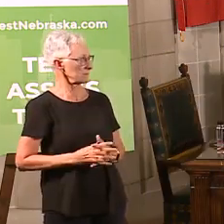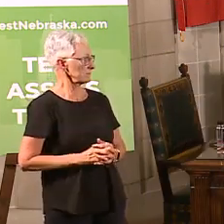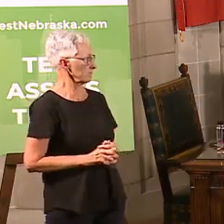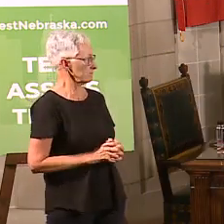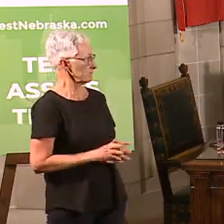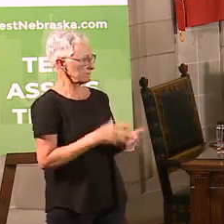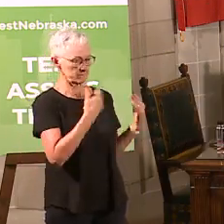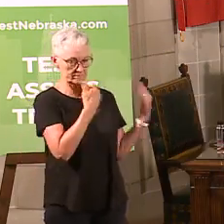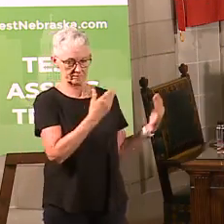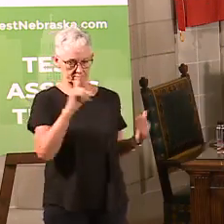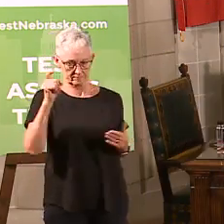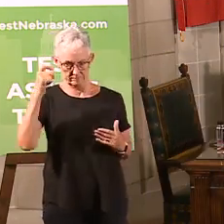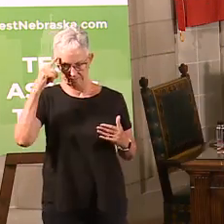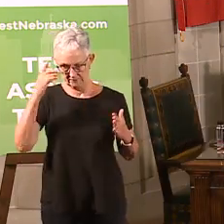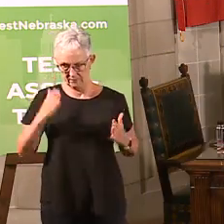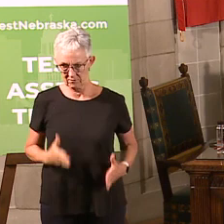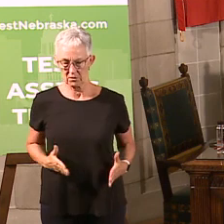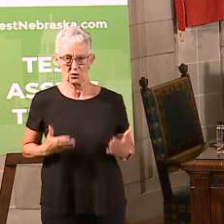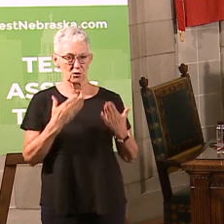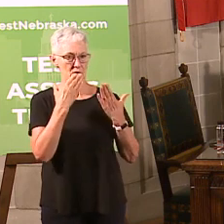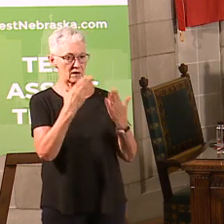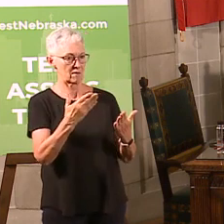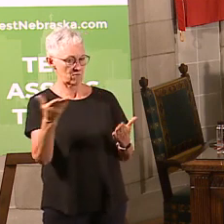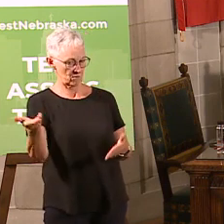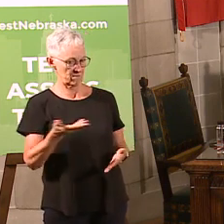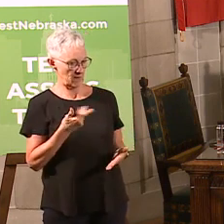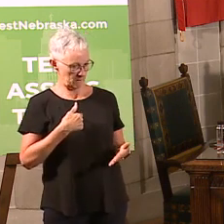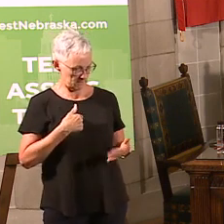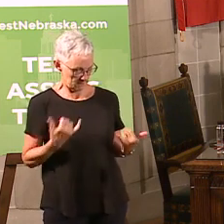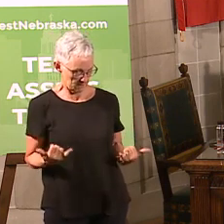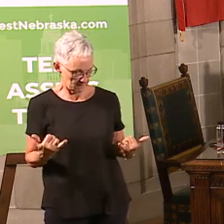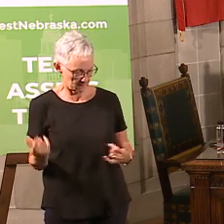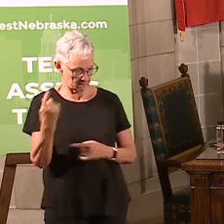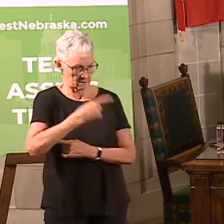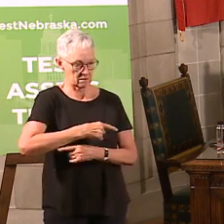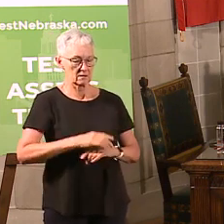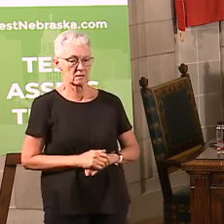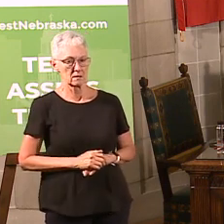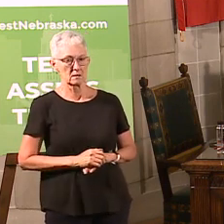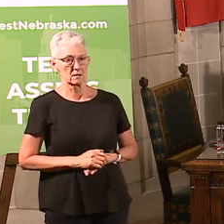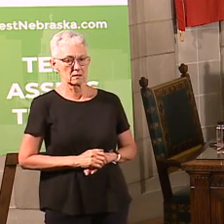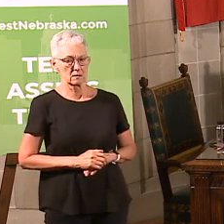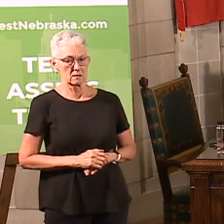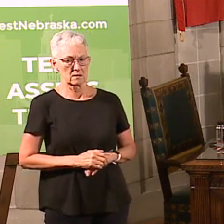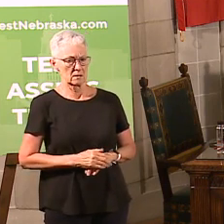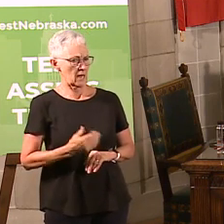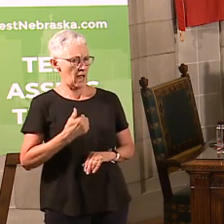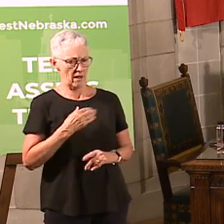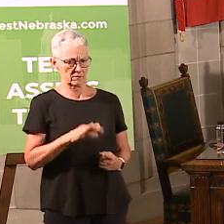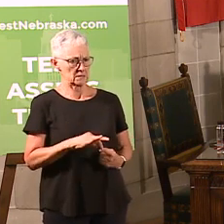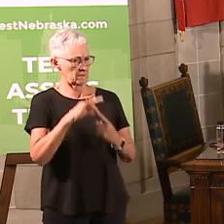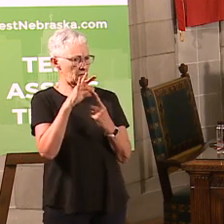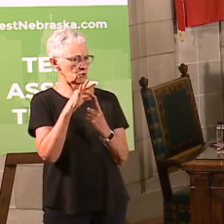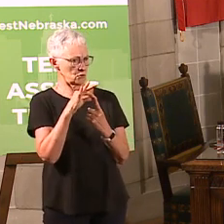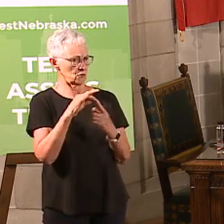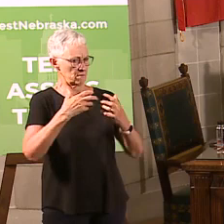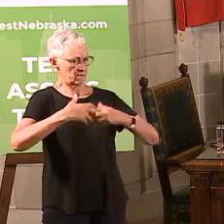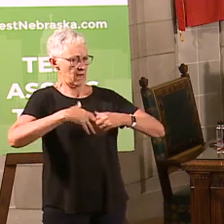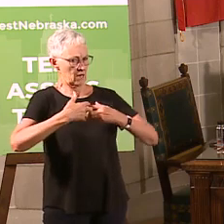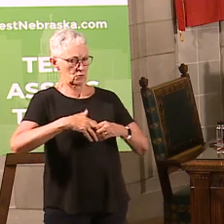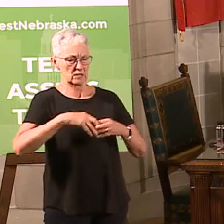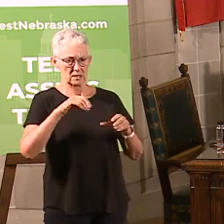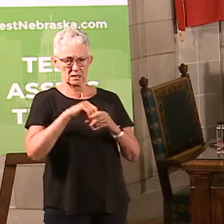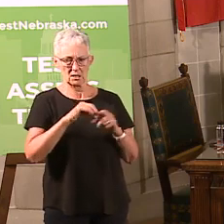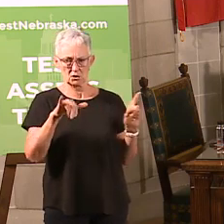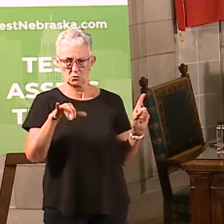Thanks, Governor, and thanks for having us today. Yeah, we have a very special plant at Green Plains in York, Nebraska. It actually